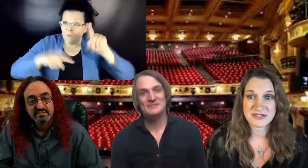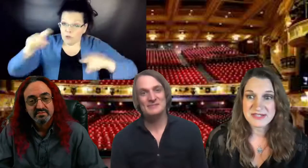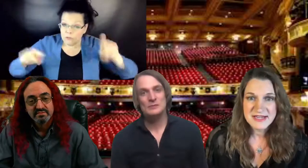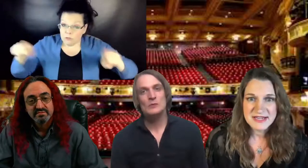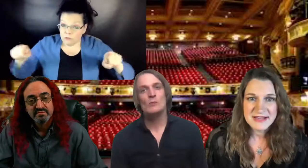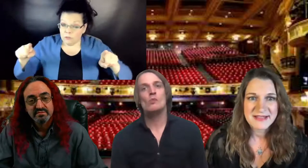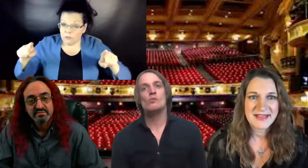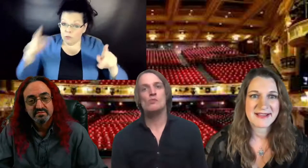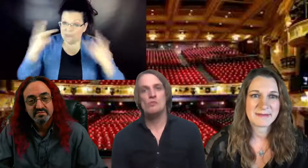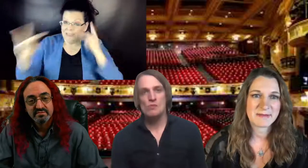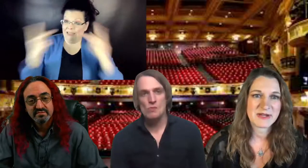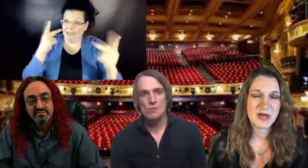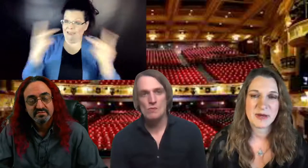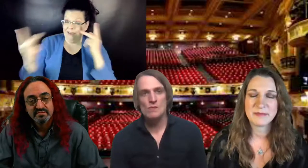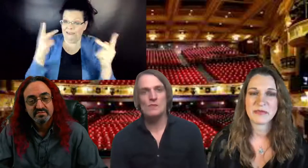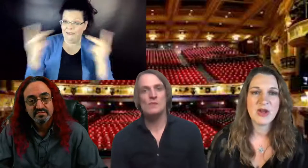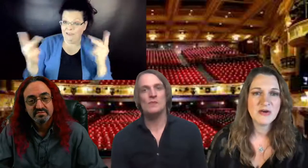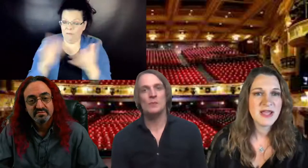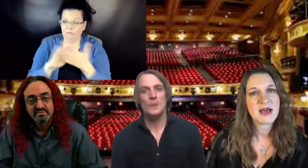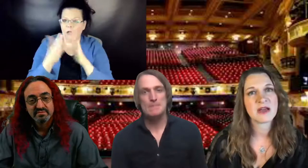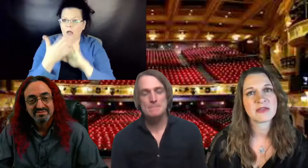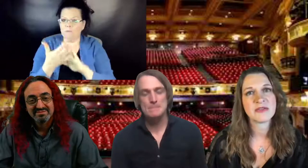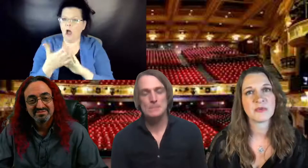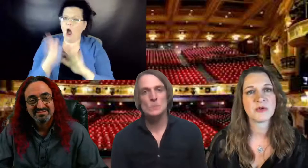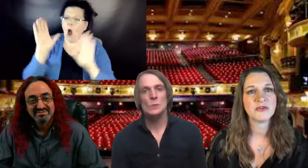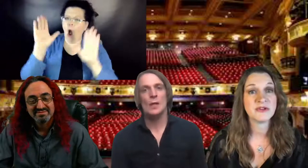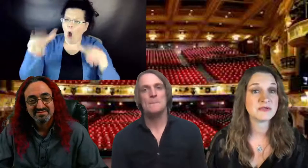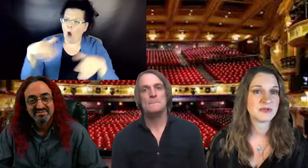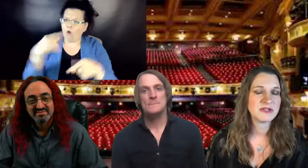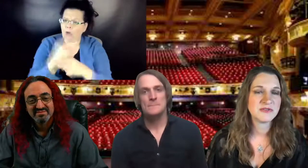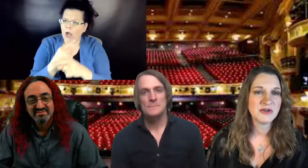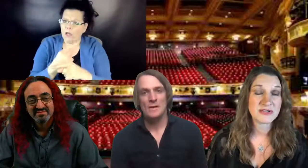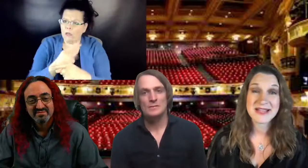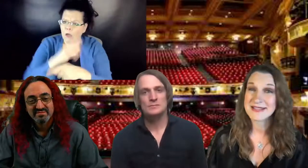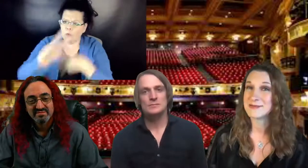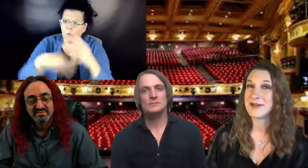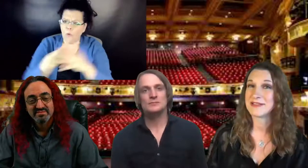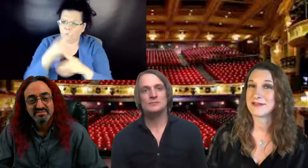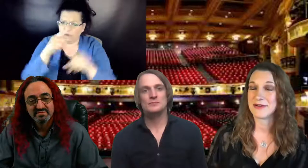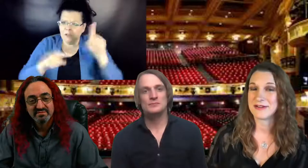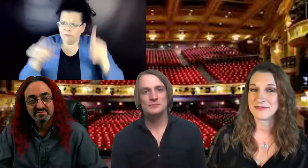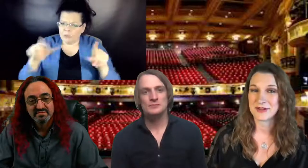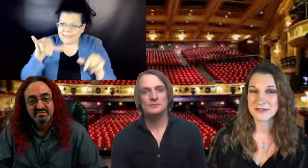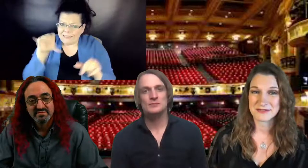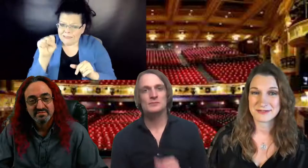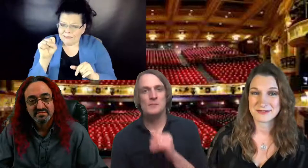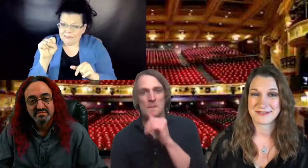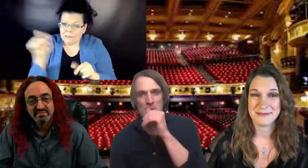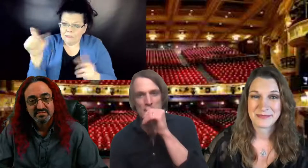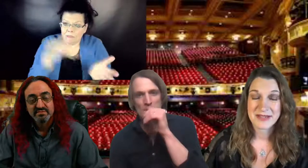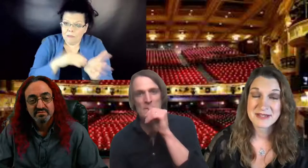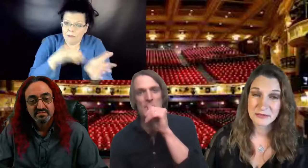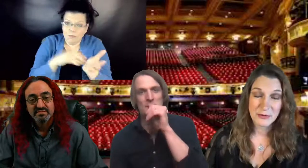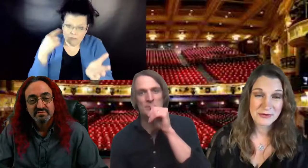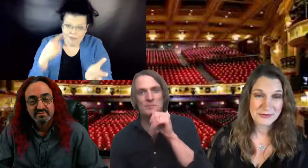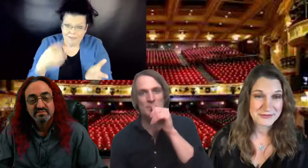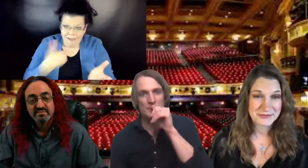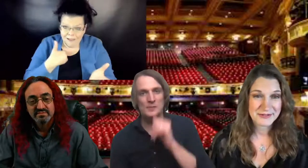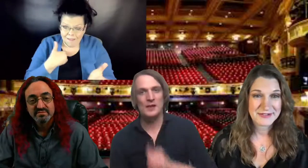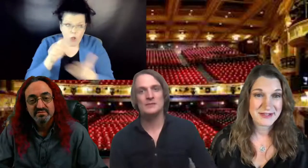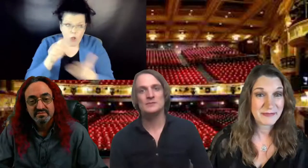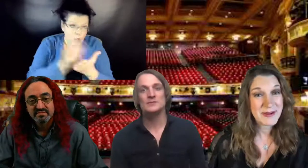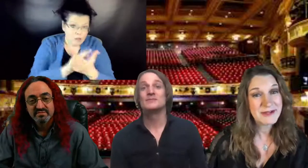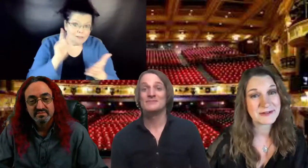you just see, that becomes, oh yeah, this world is really diverse. And guess what? There are deaf doctors, deaf